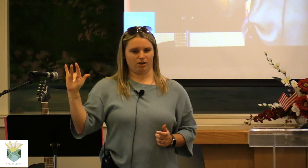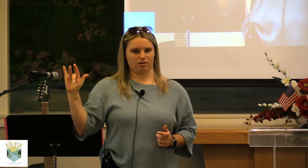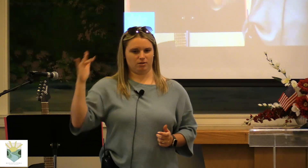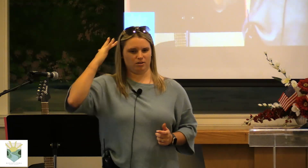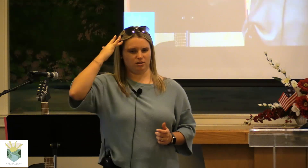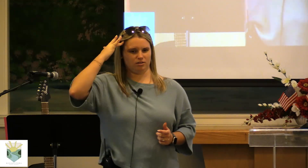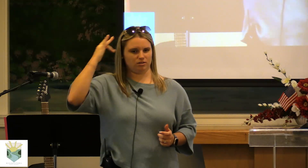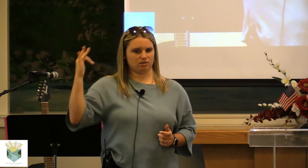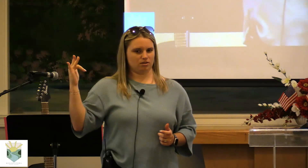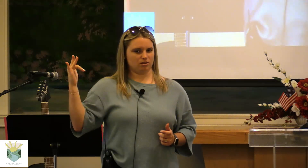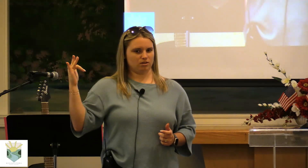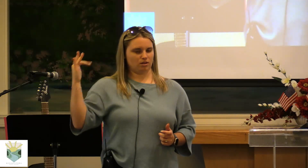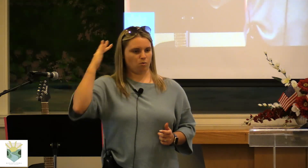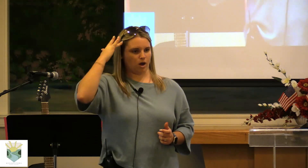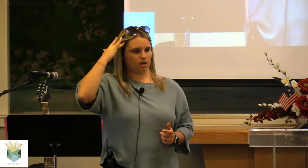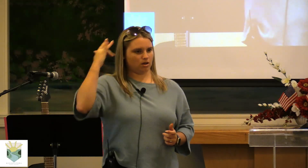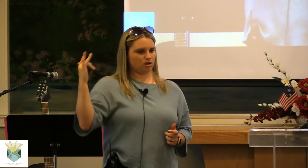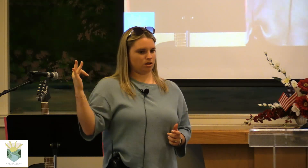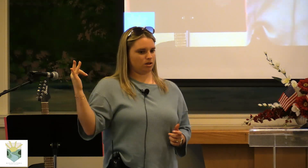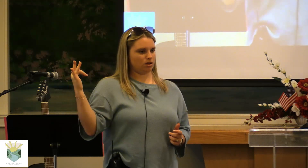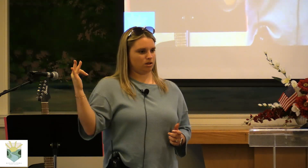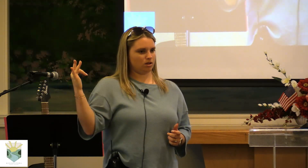that make sense? Like why?